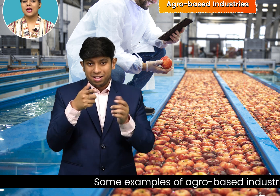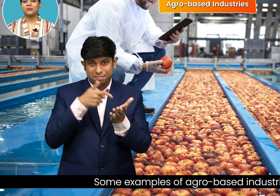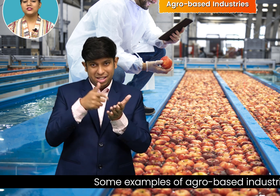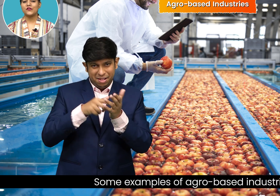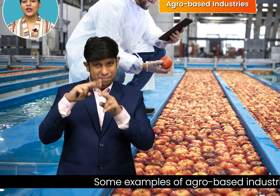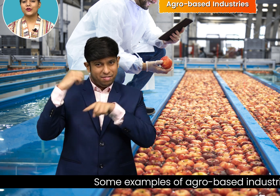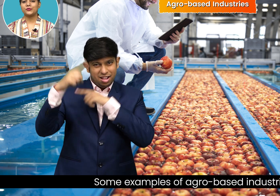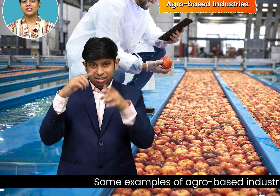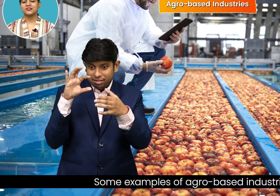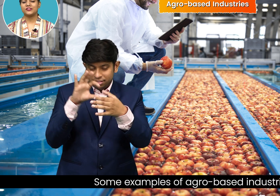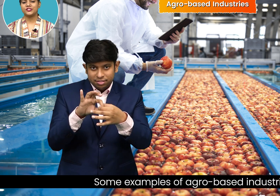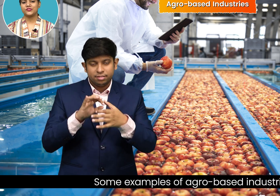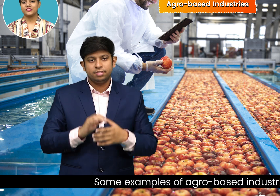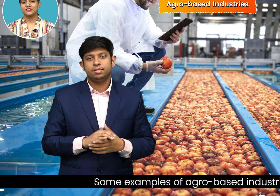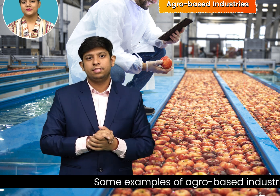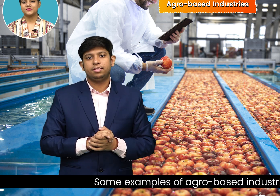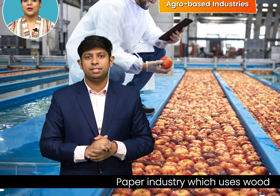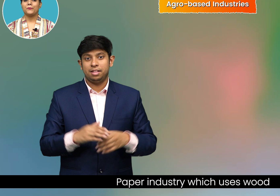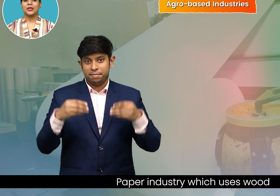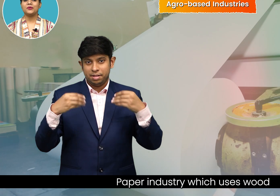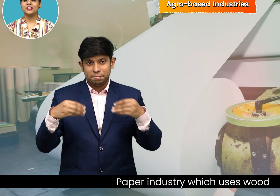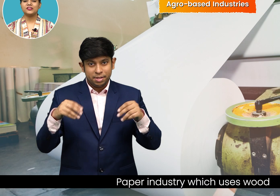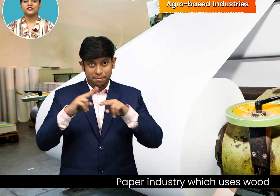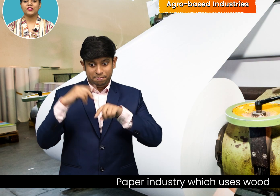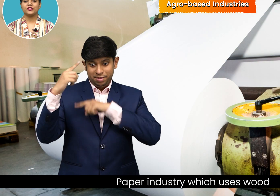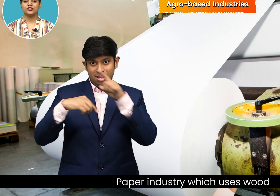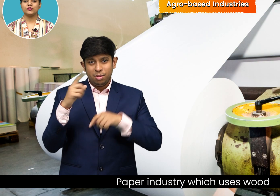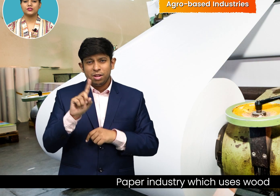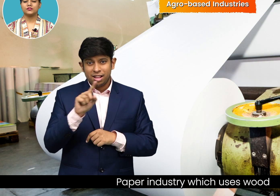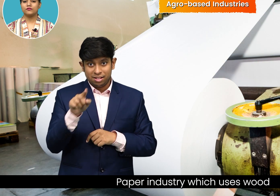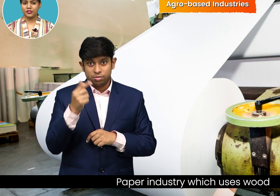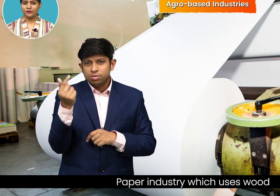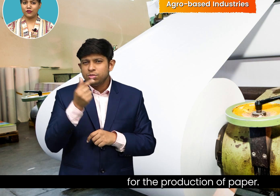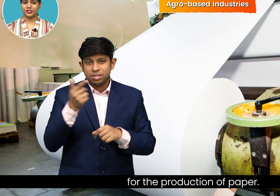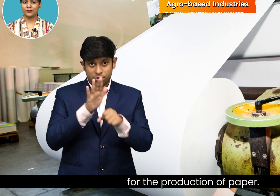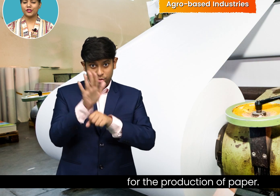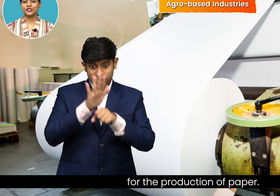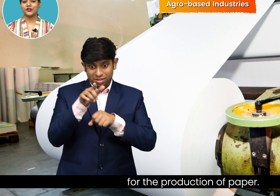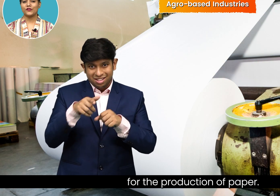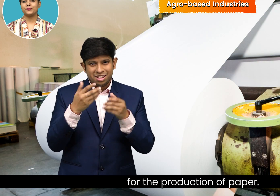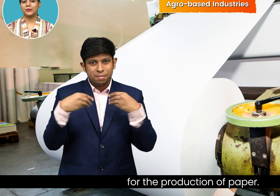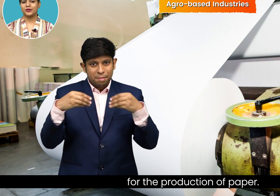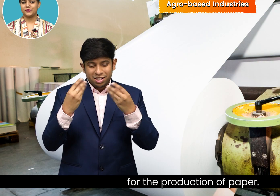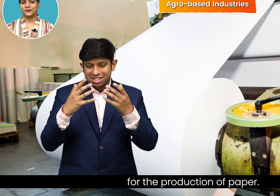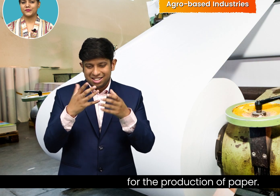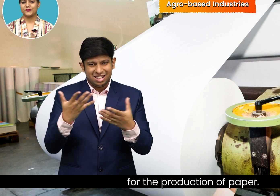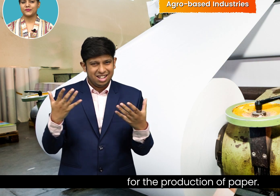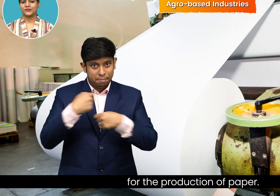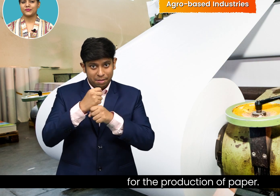Some examples of agro-based industries. Paper industry which uses wood for the production of